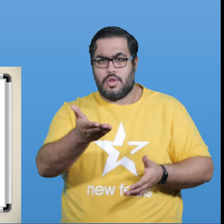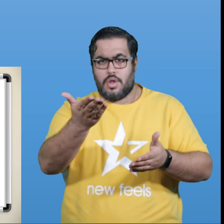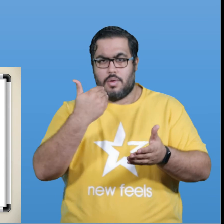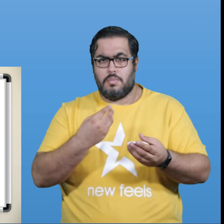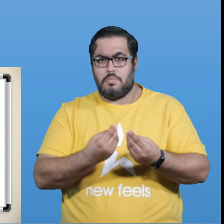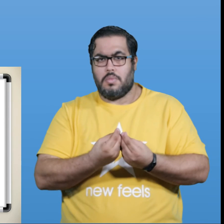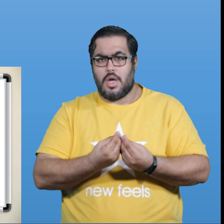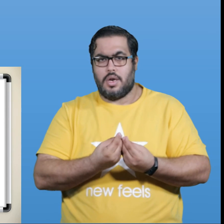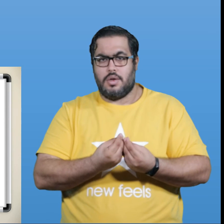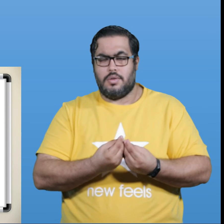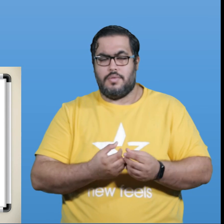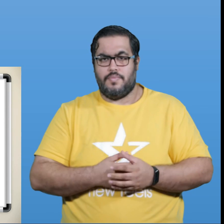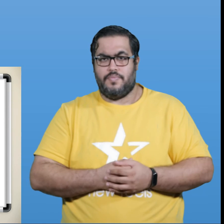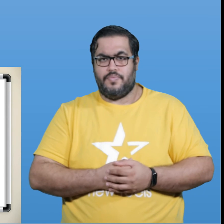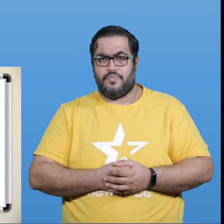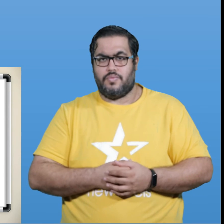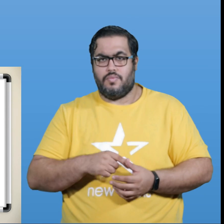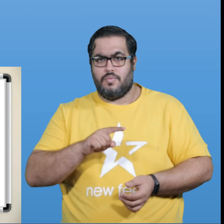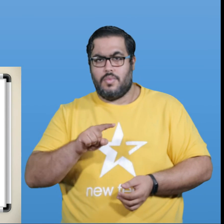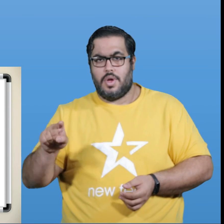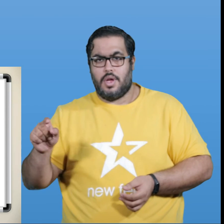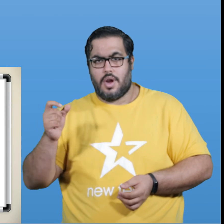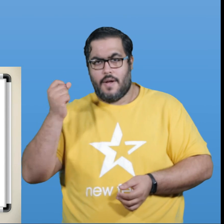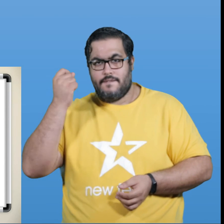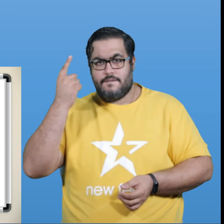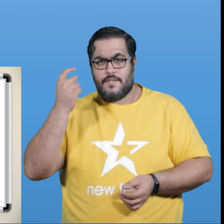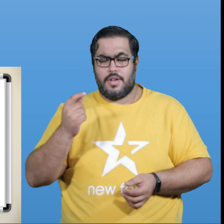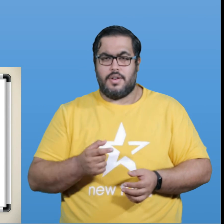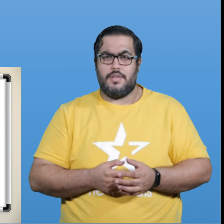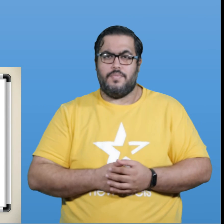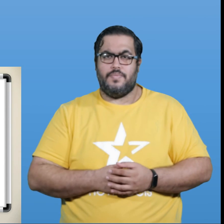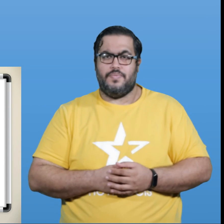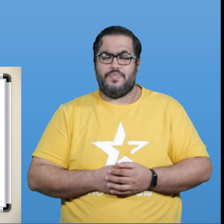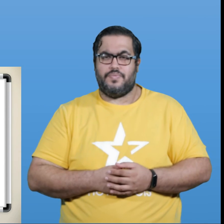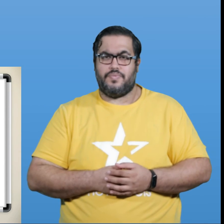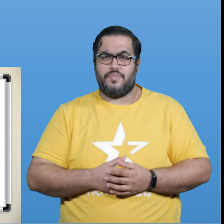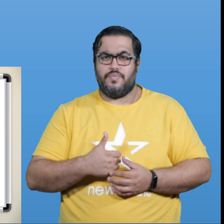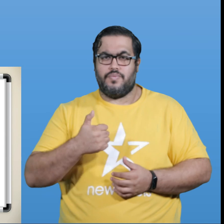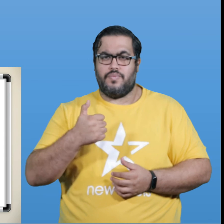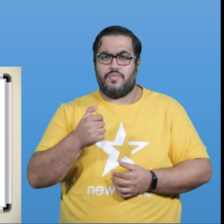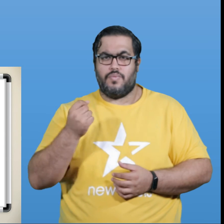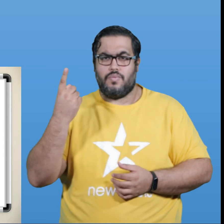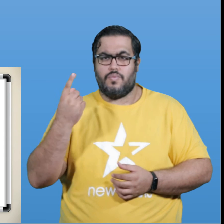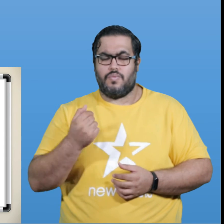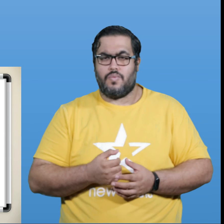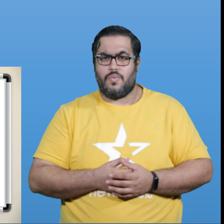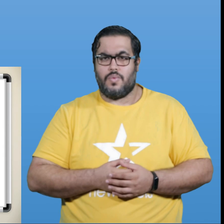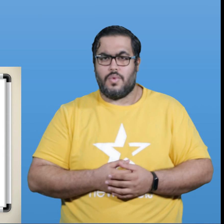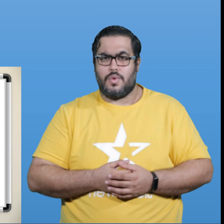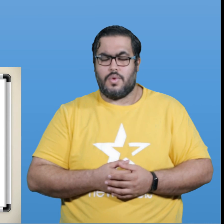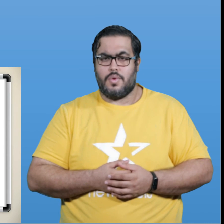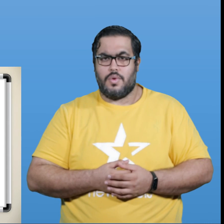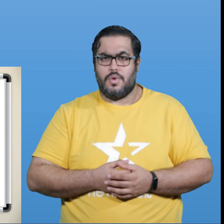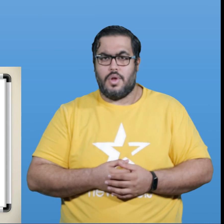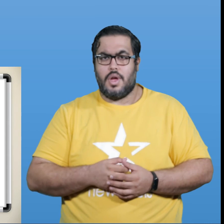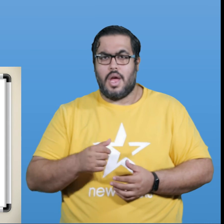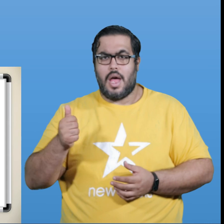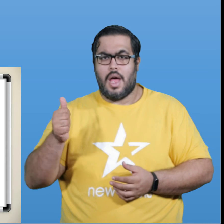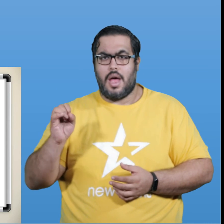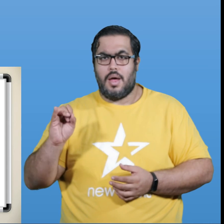So, we want to underline the ideas now, yeah? So this is the first idea, that Amal read a